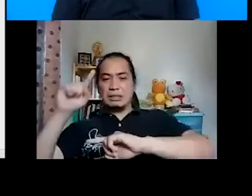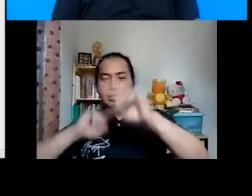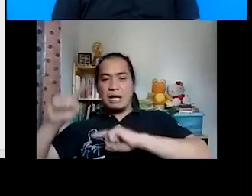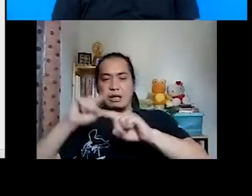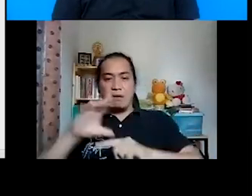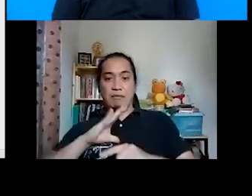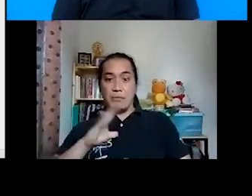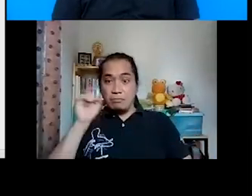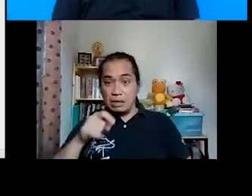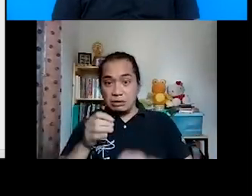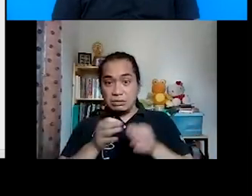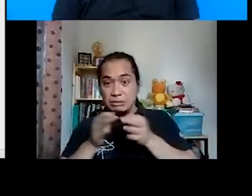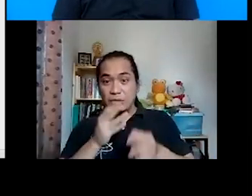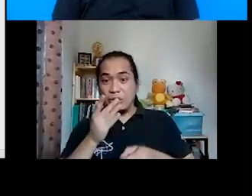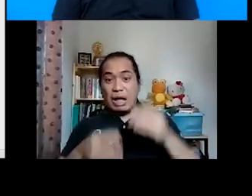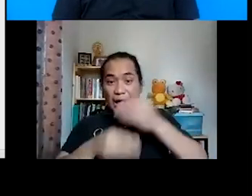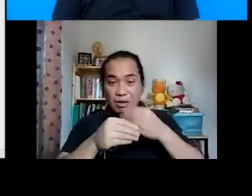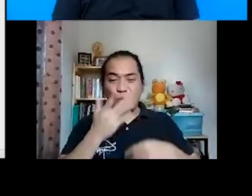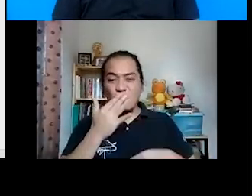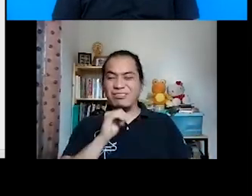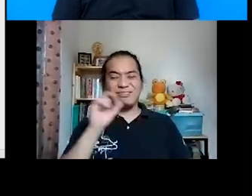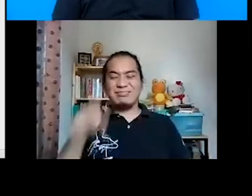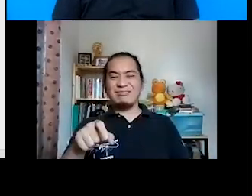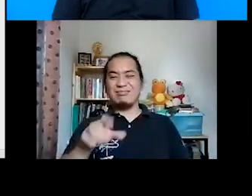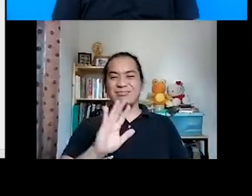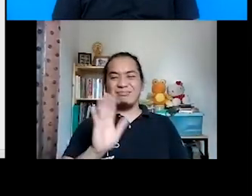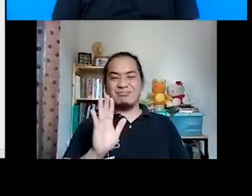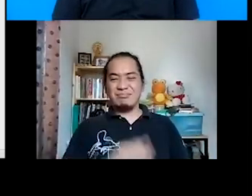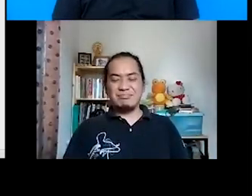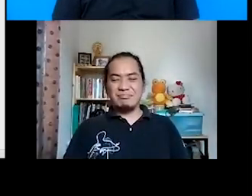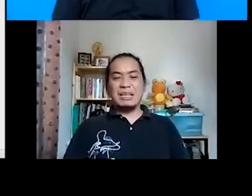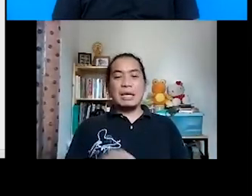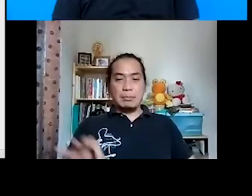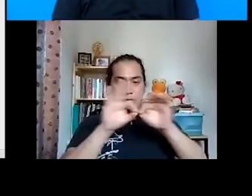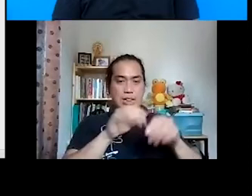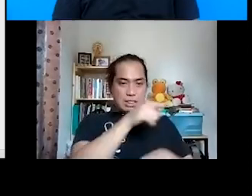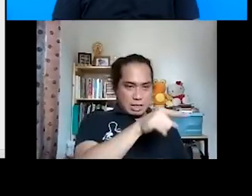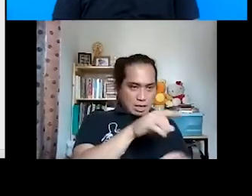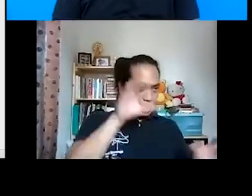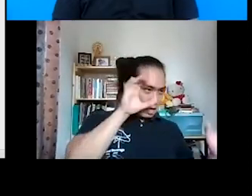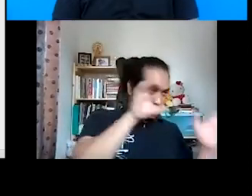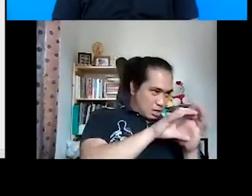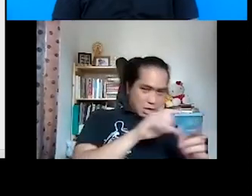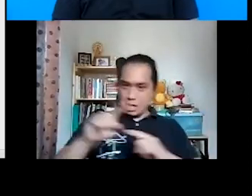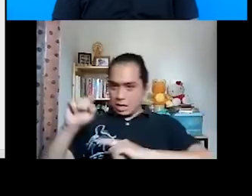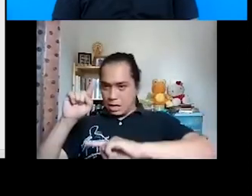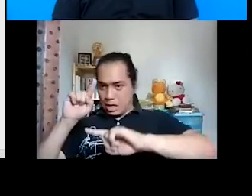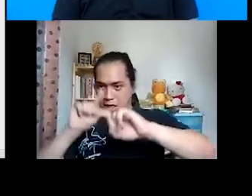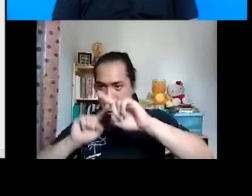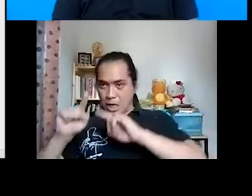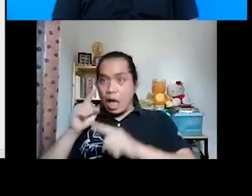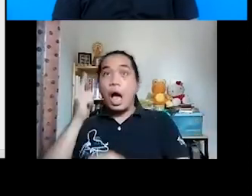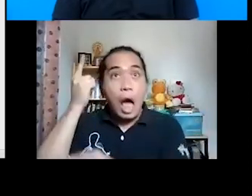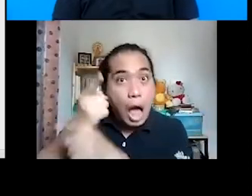should make the example colored. But if it's just sign to picture, the color is